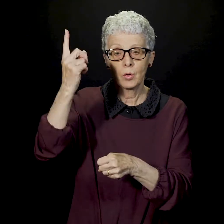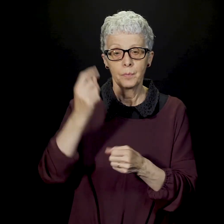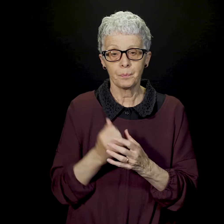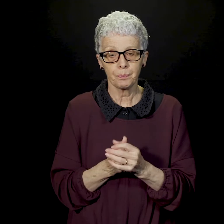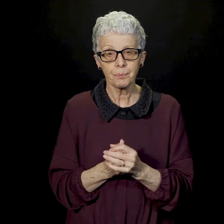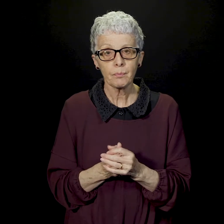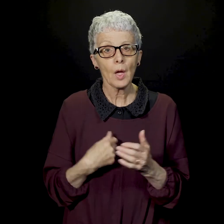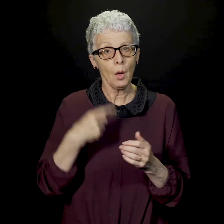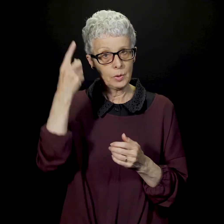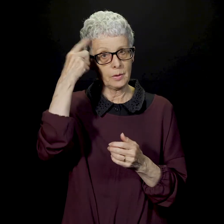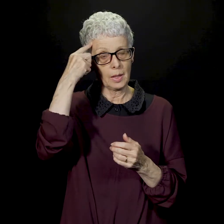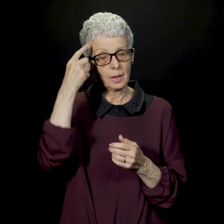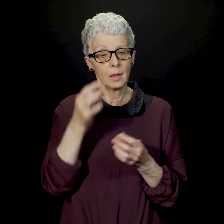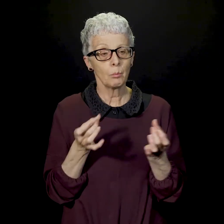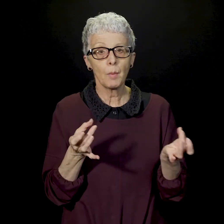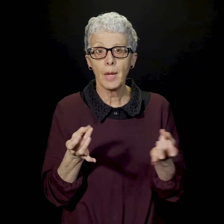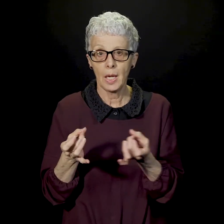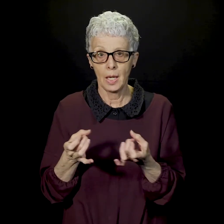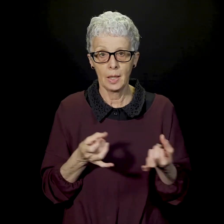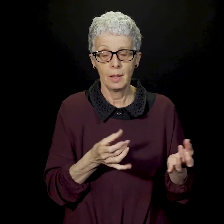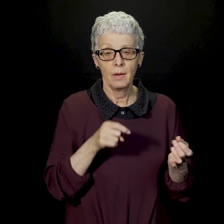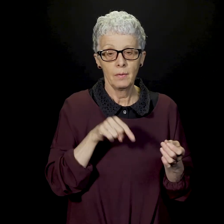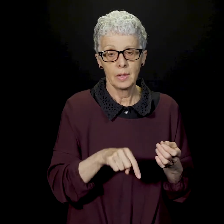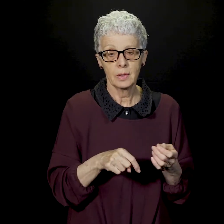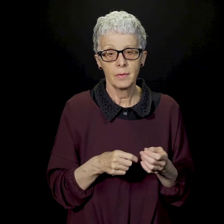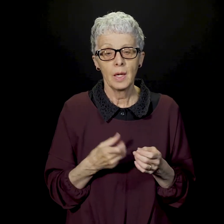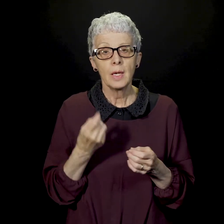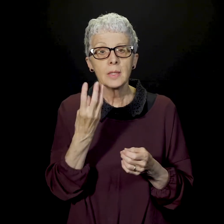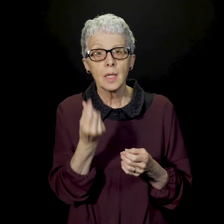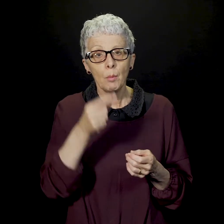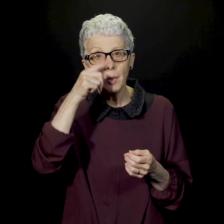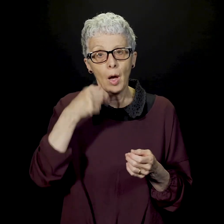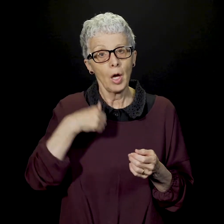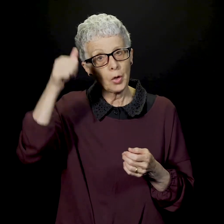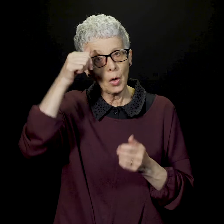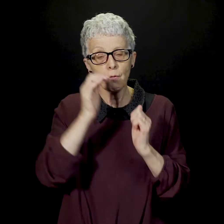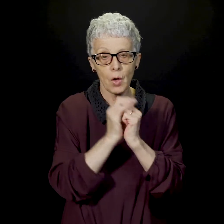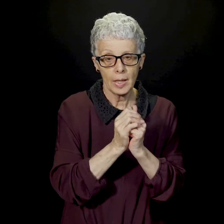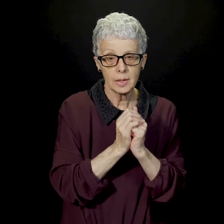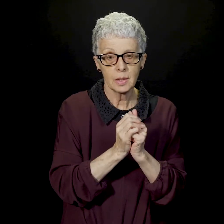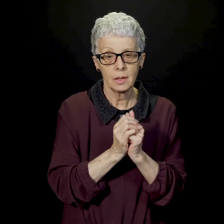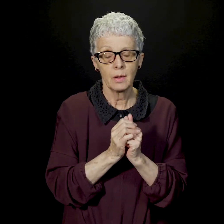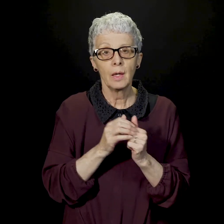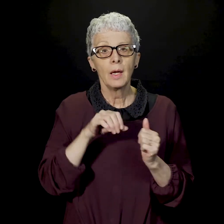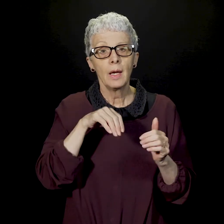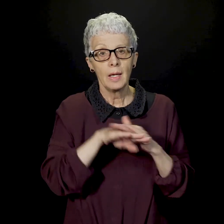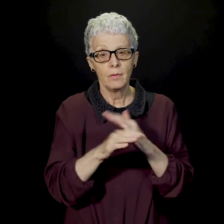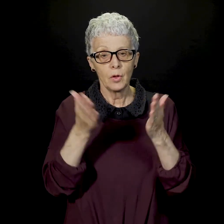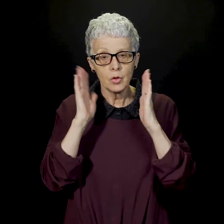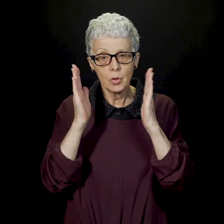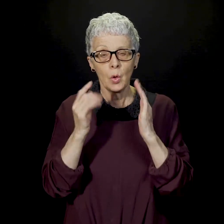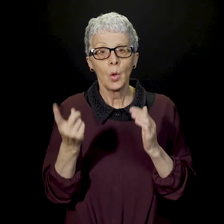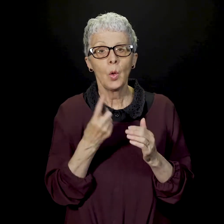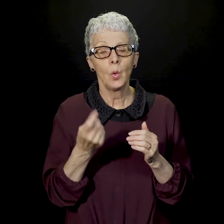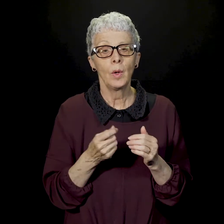came to mind as I was preparing this message. It's actually a bunch of people that I know, friends, part of the church who are